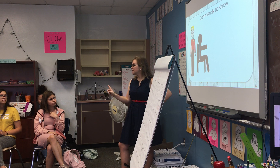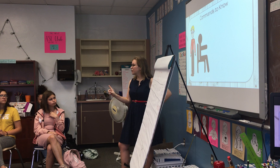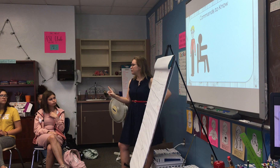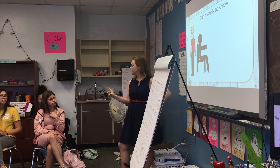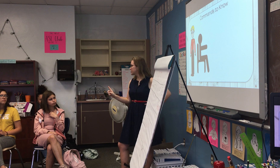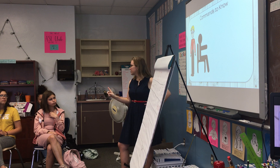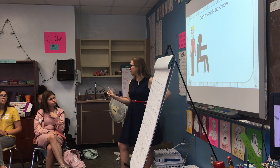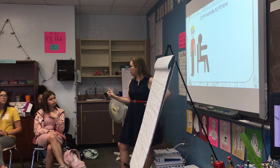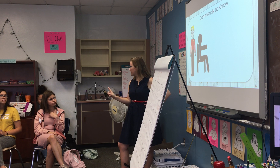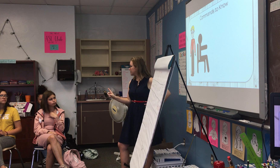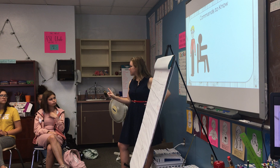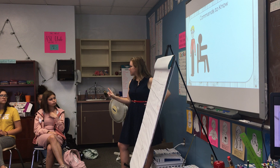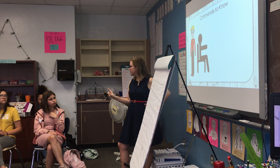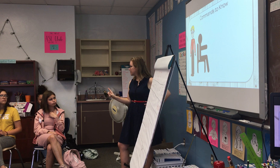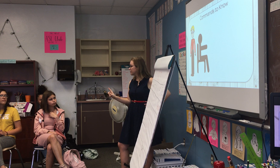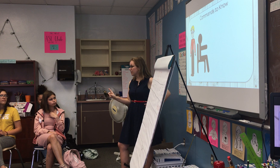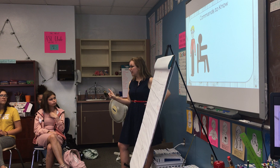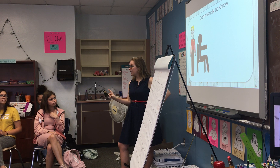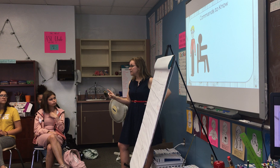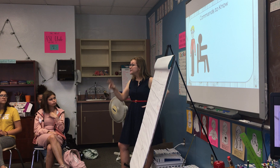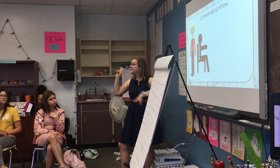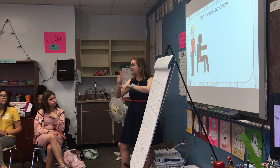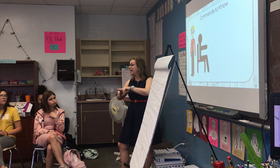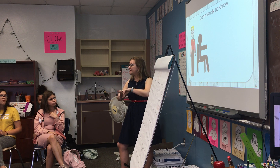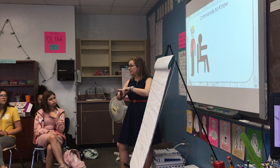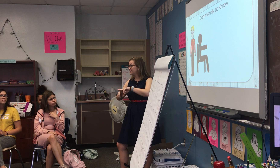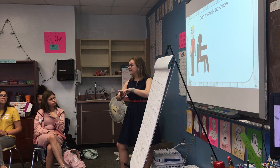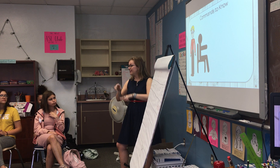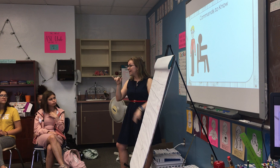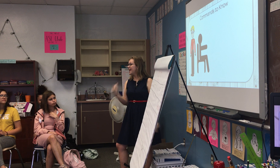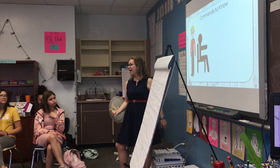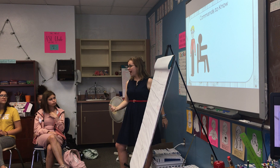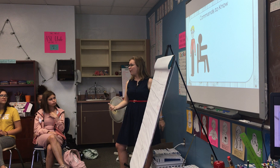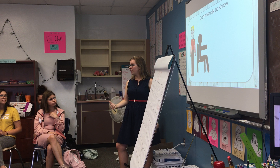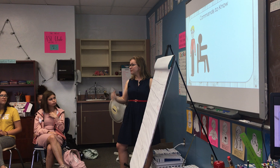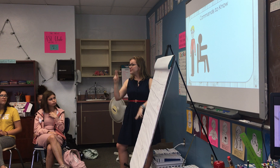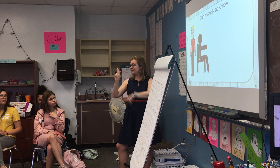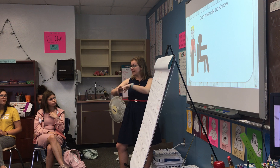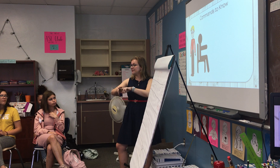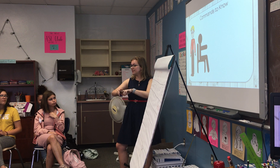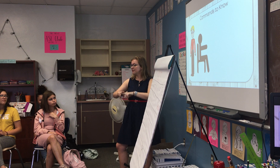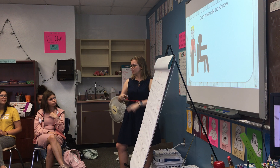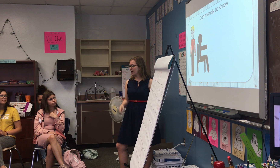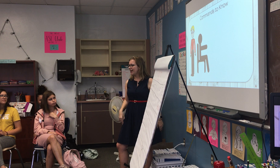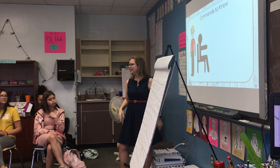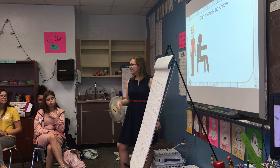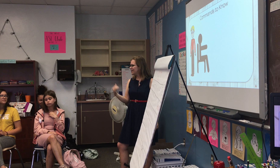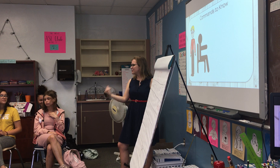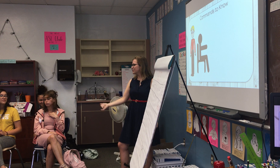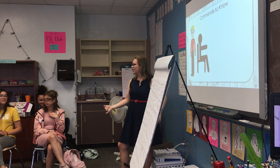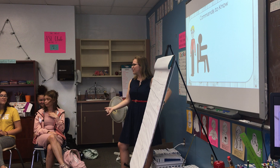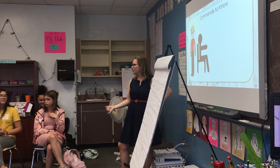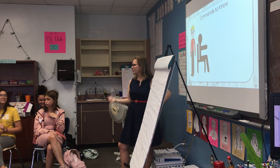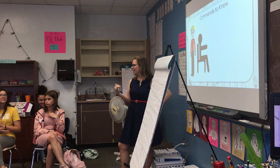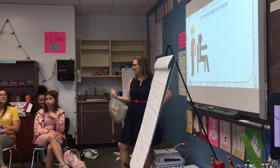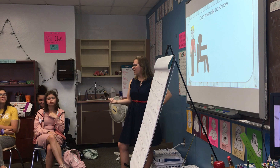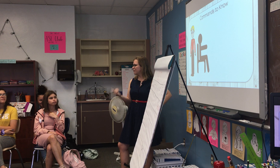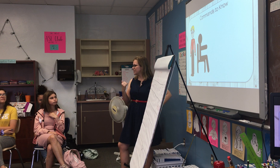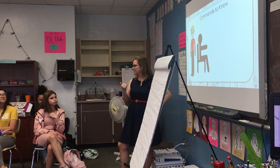you to do something once. Right? Sit. Now. Sit. Right? That's also how you can remember now versus